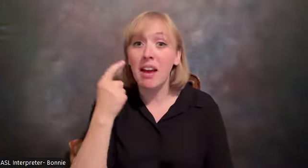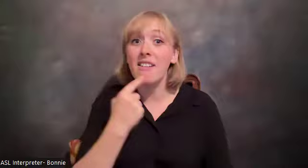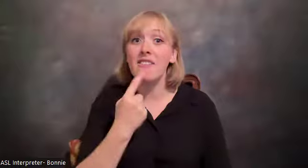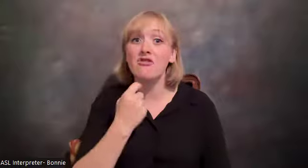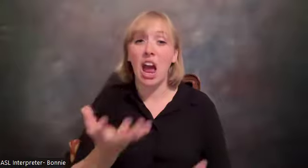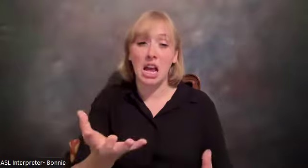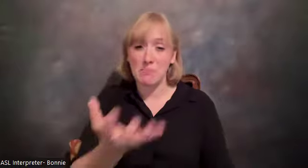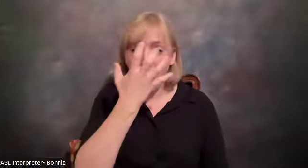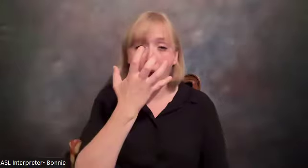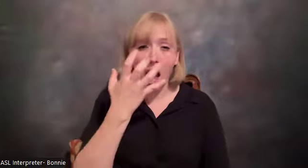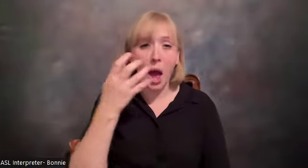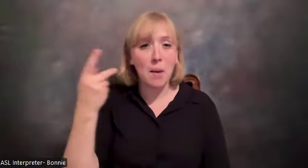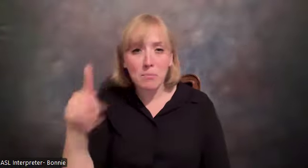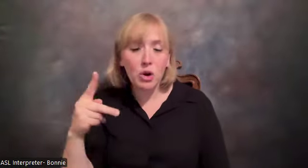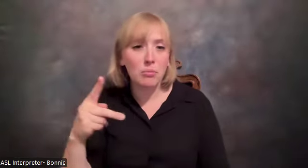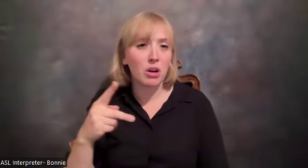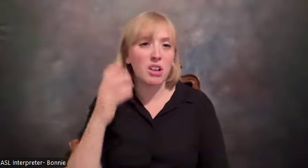blotchy and purple in places.